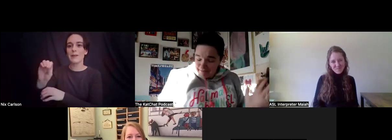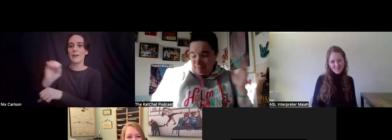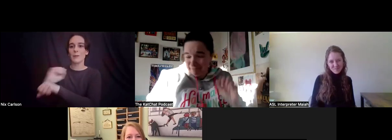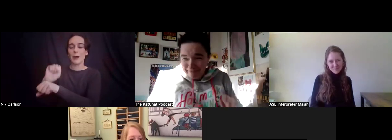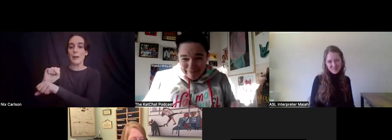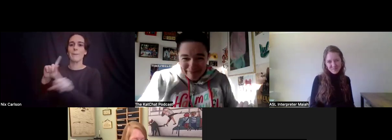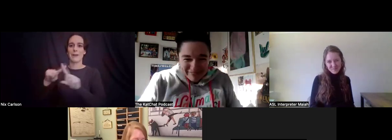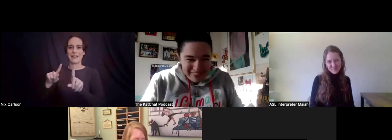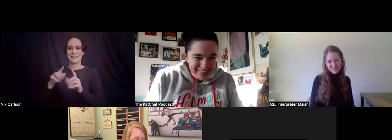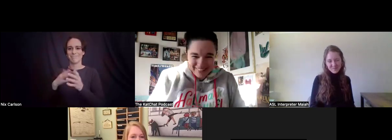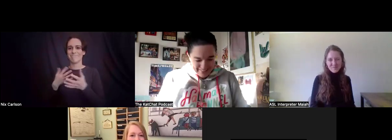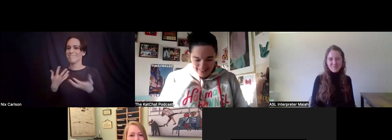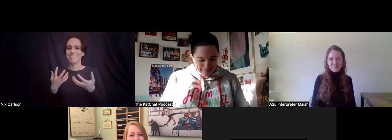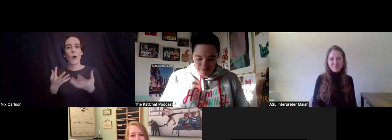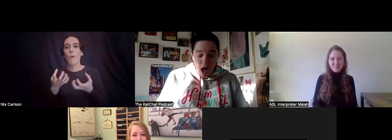mind.